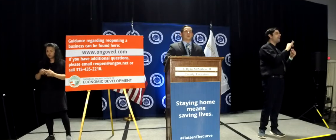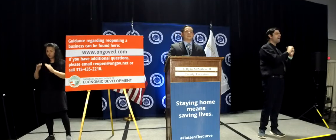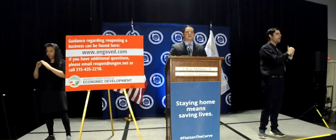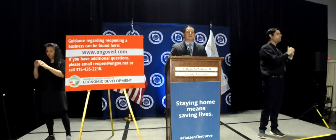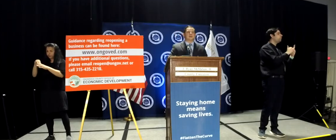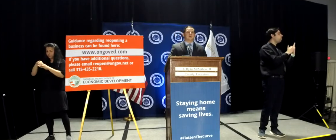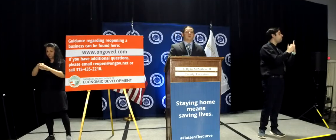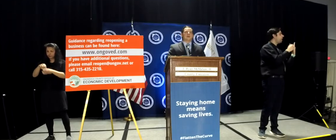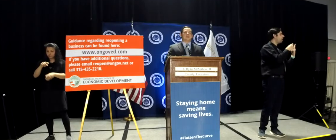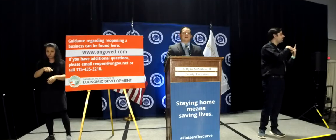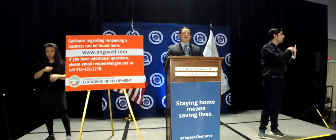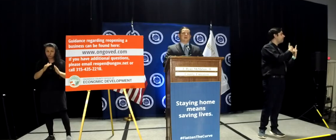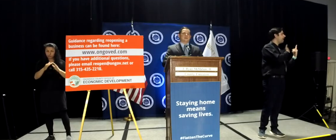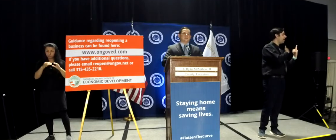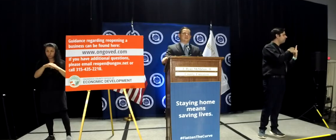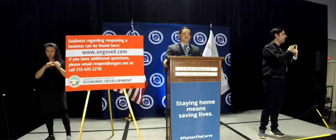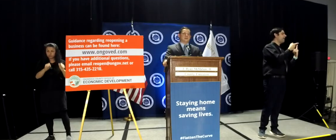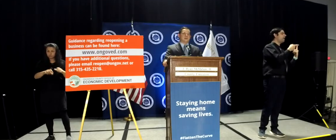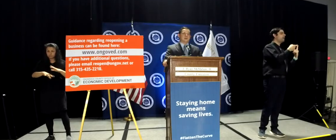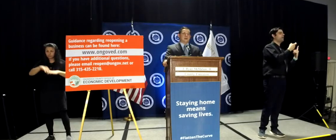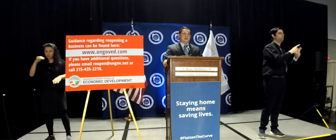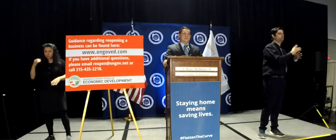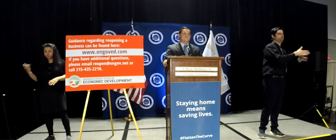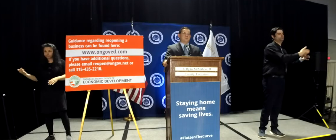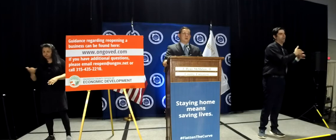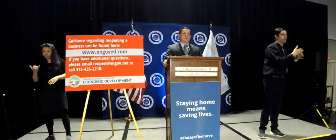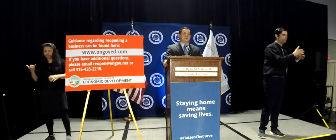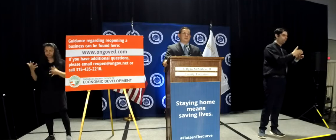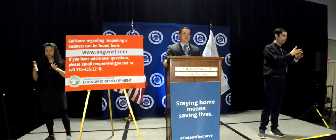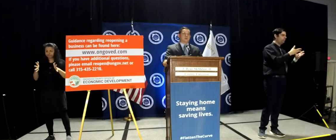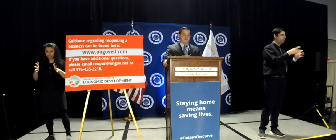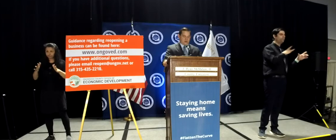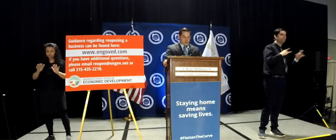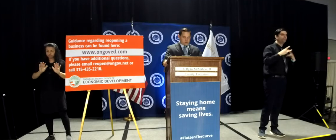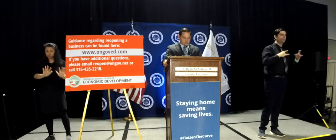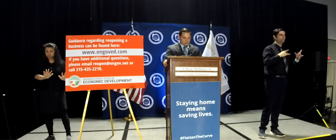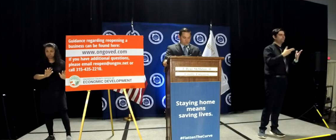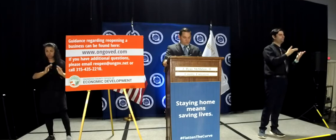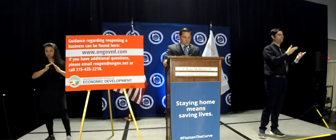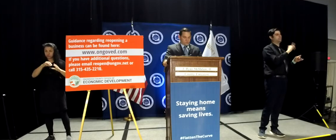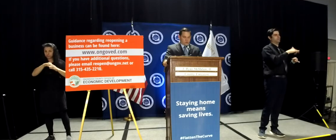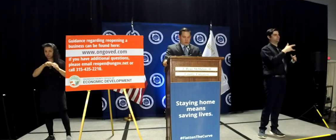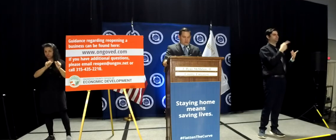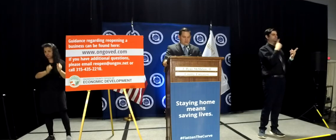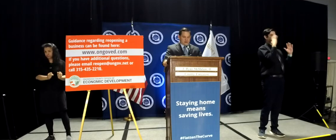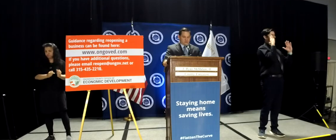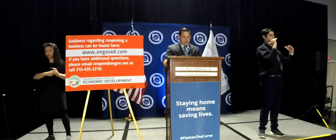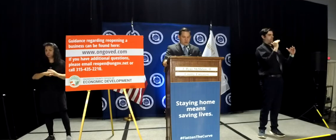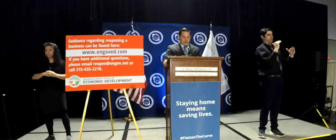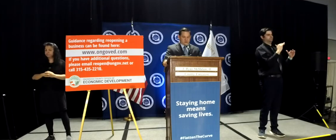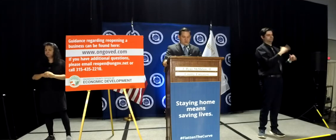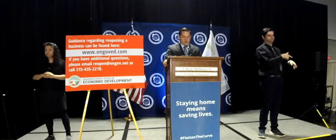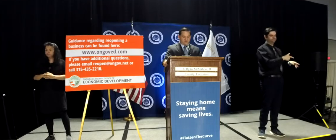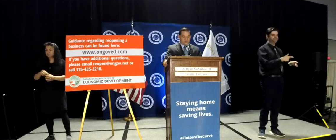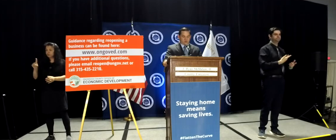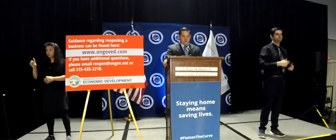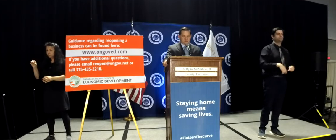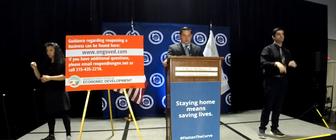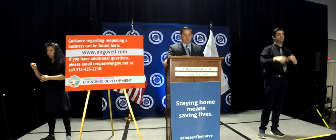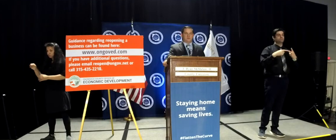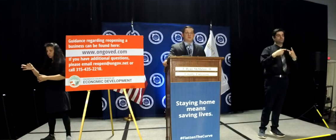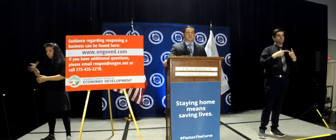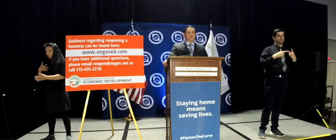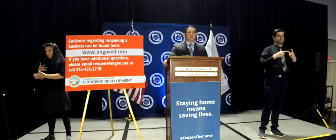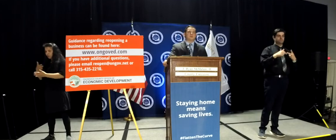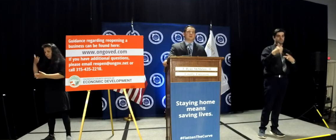in a quarantine when they essentially become sick with the virus. 10 of our new cases are affiliated with